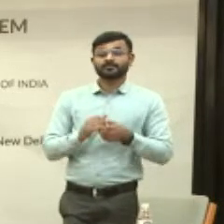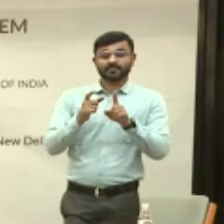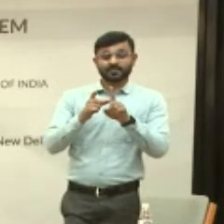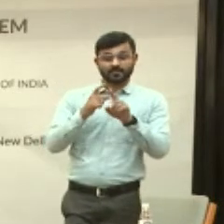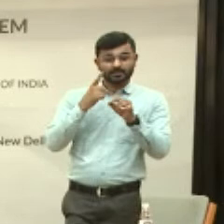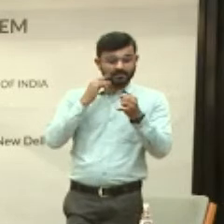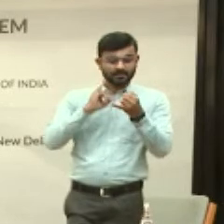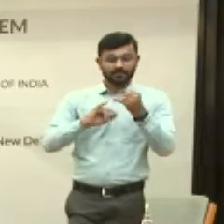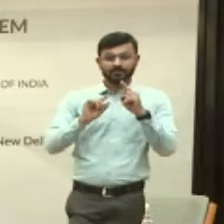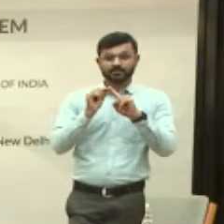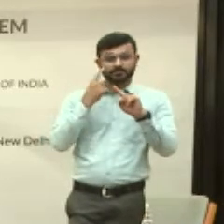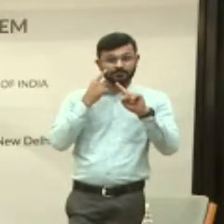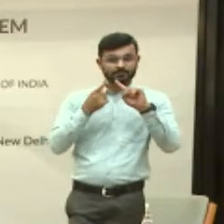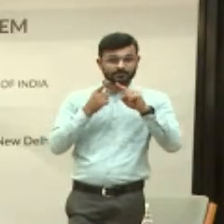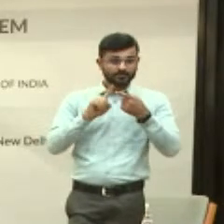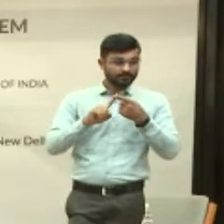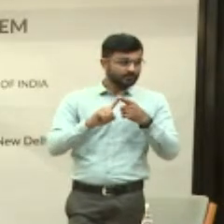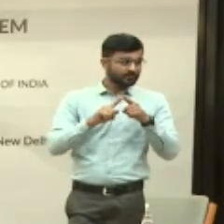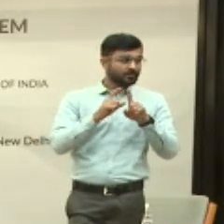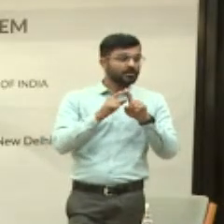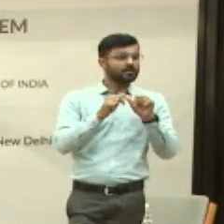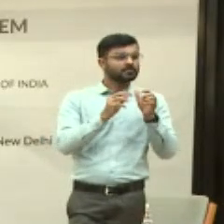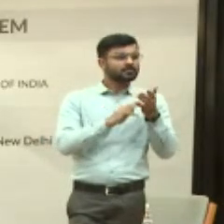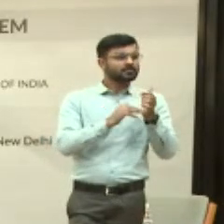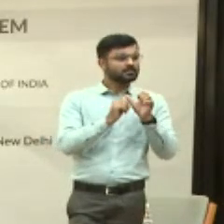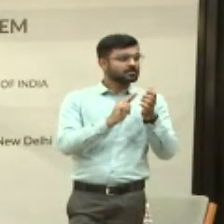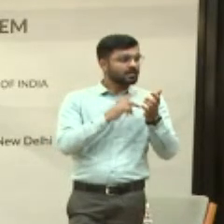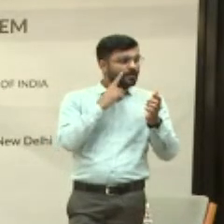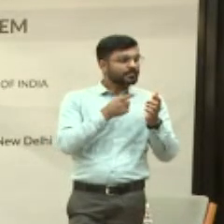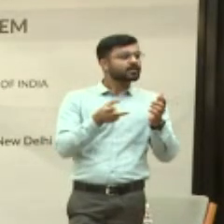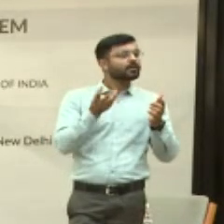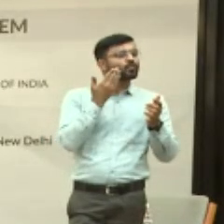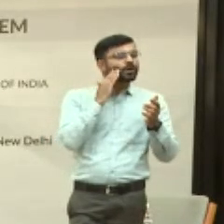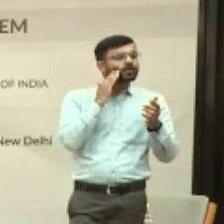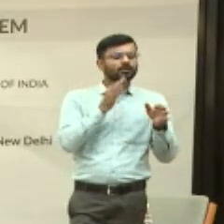Despite Damini and Tariq pe Tariq,